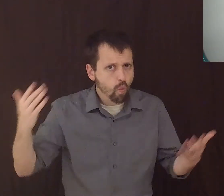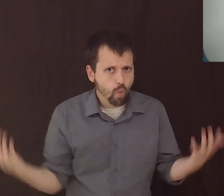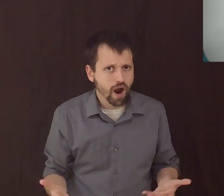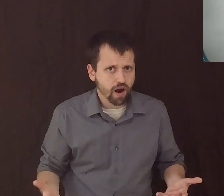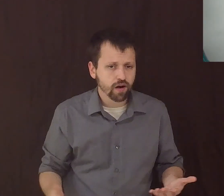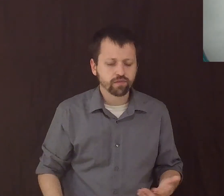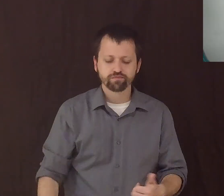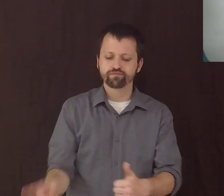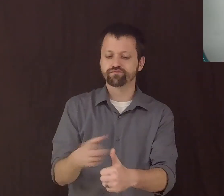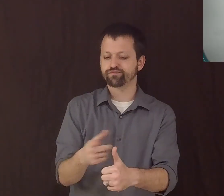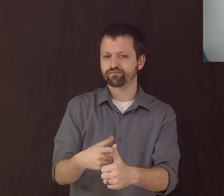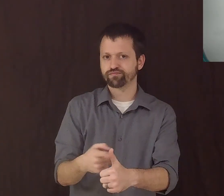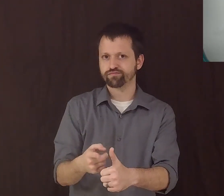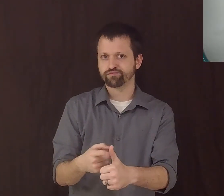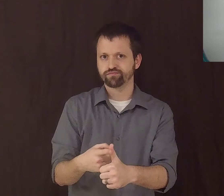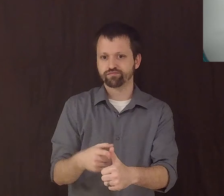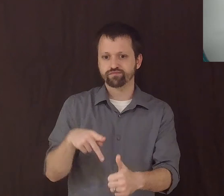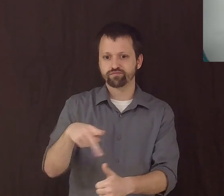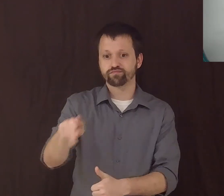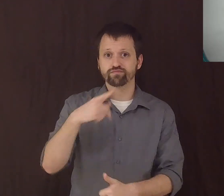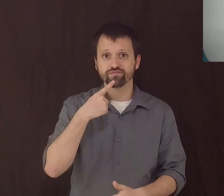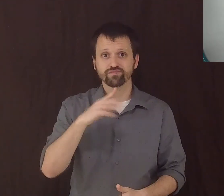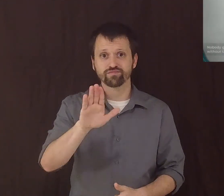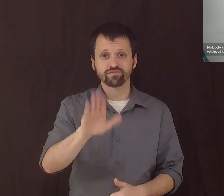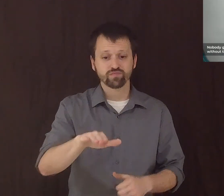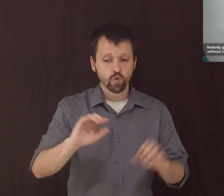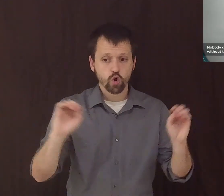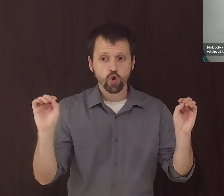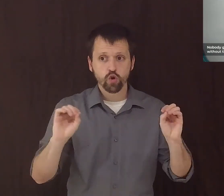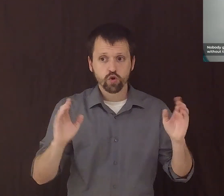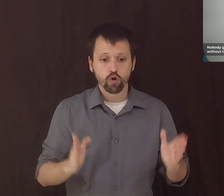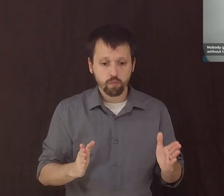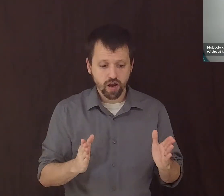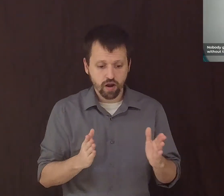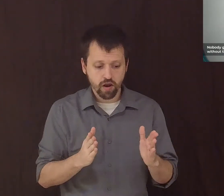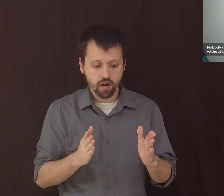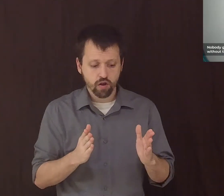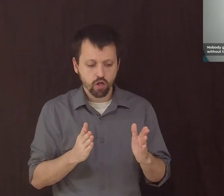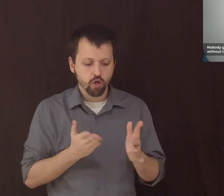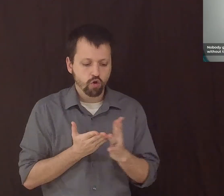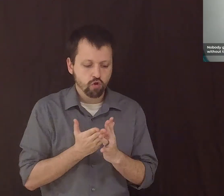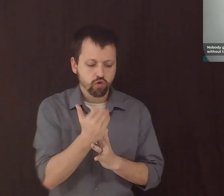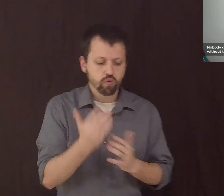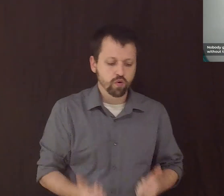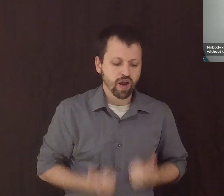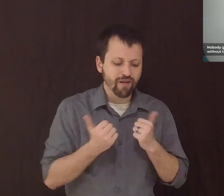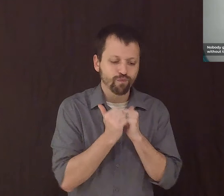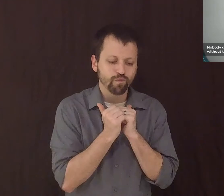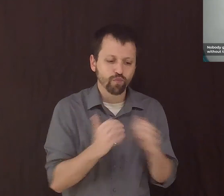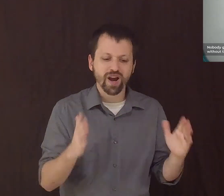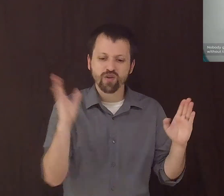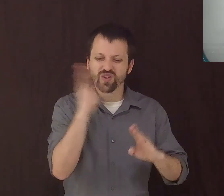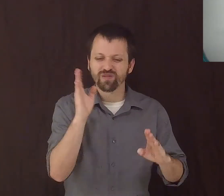things that we need to know? Well, the first thing we need to know is Paul says that nobody goes through life without times